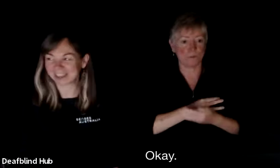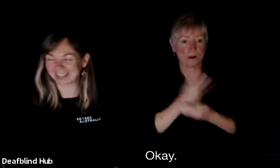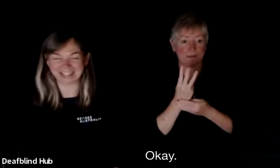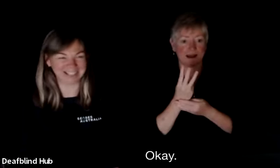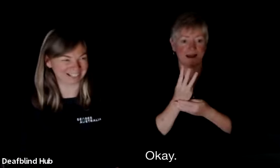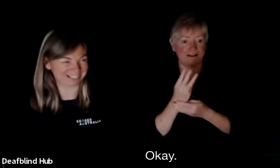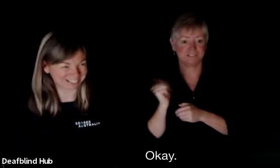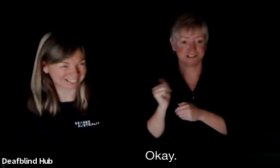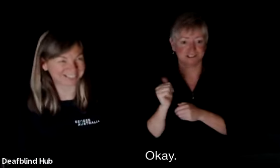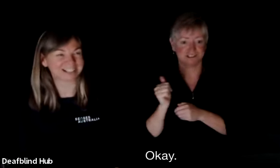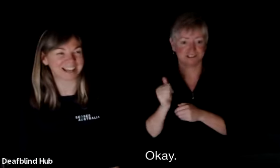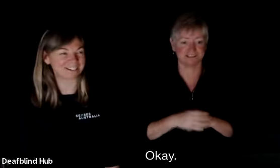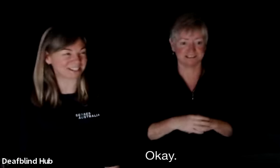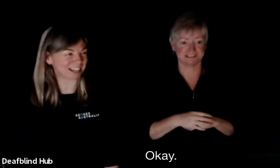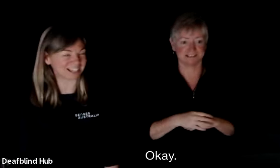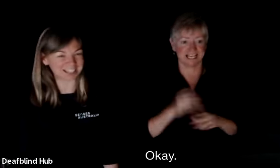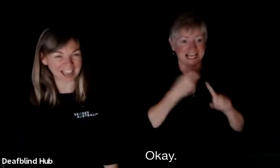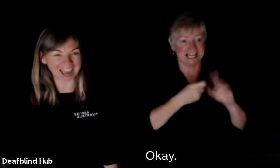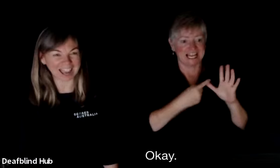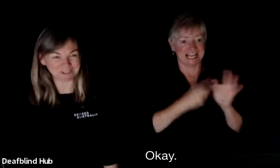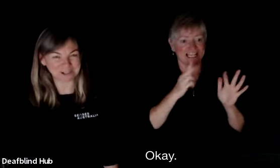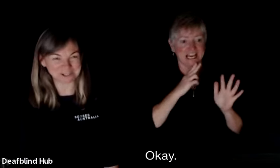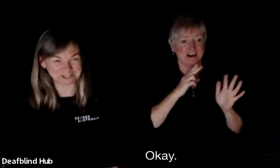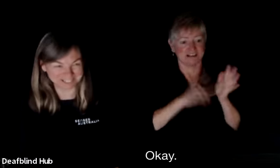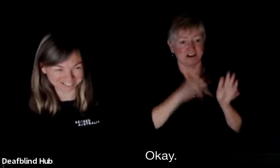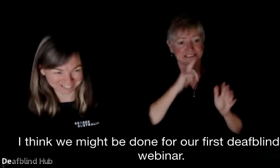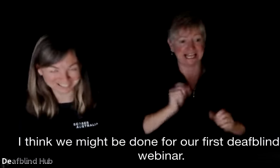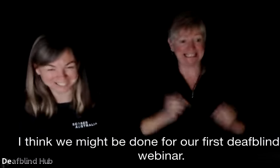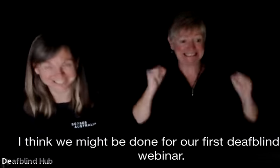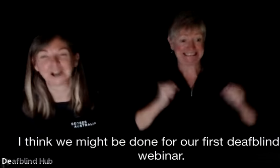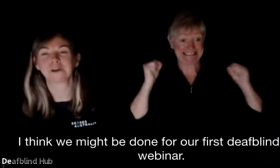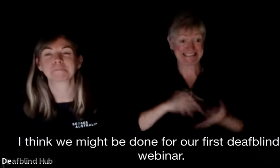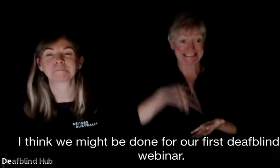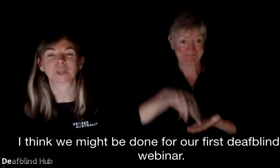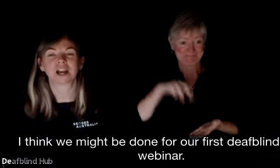Woohoo! Yay! Karen saying, yay! Woohoo!